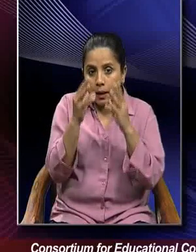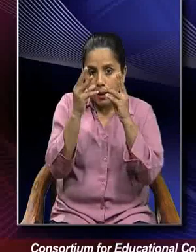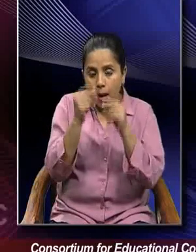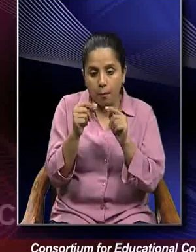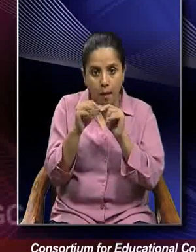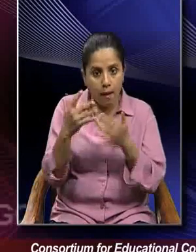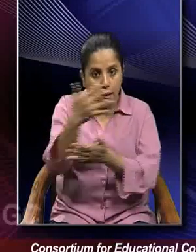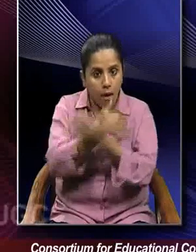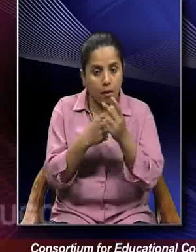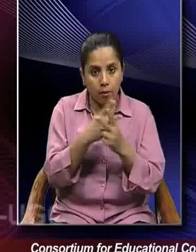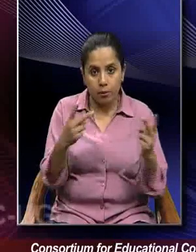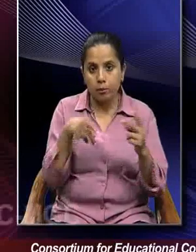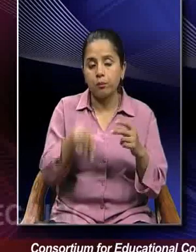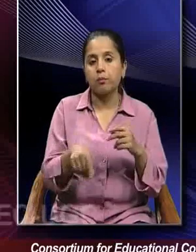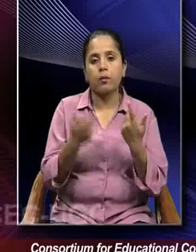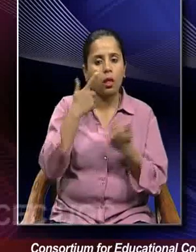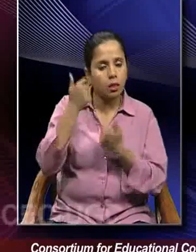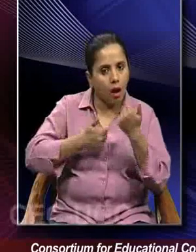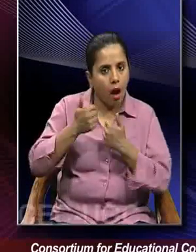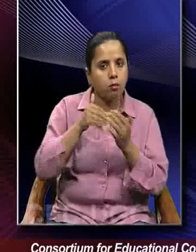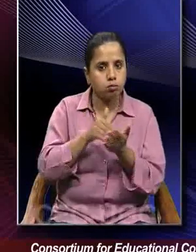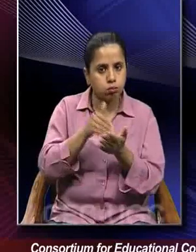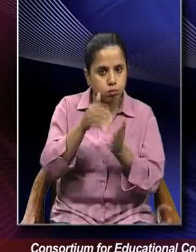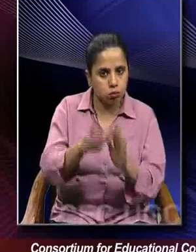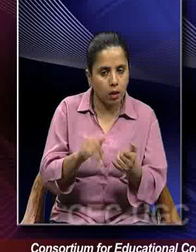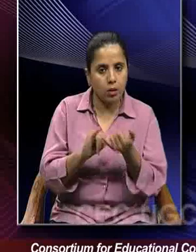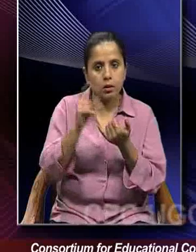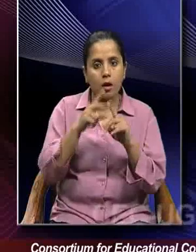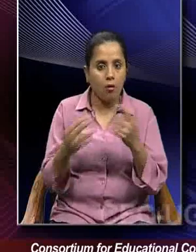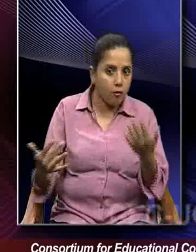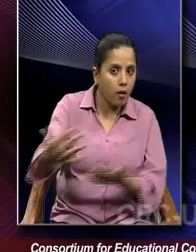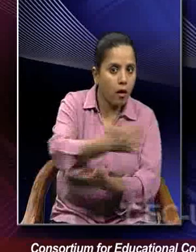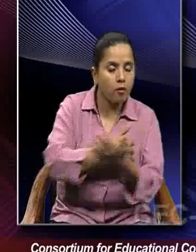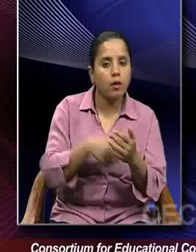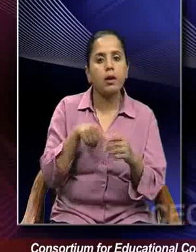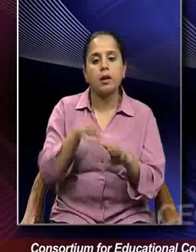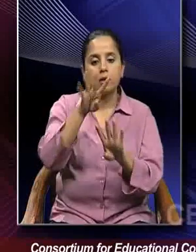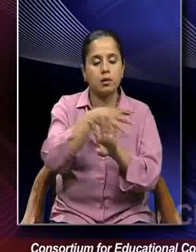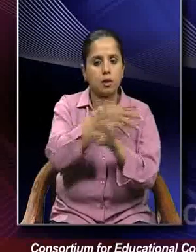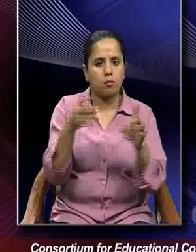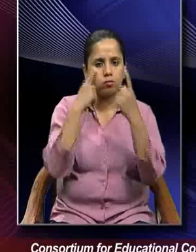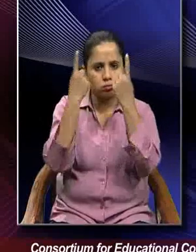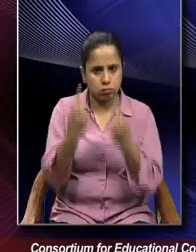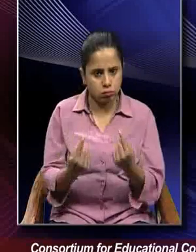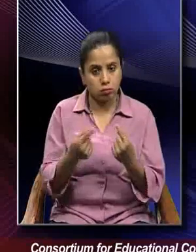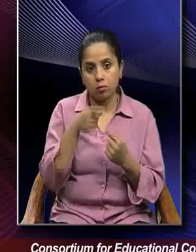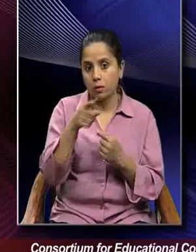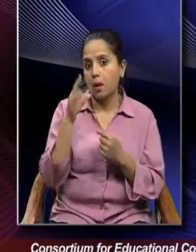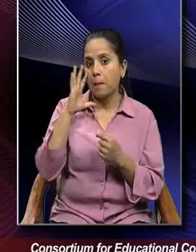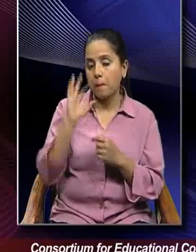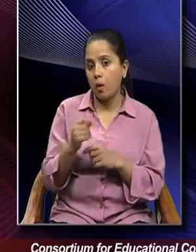data, employing experiments, surveys, and statistical analysis. They highlight the importance